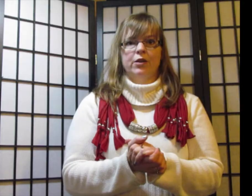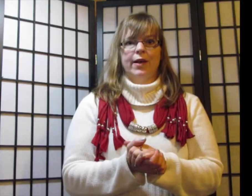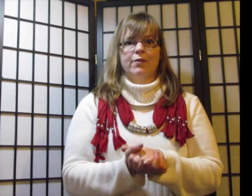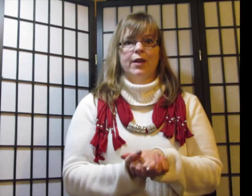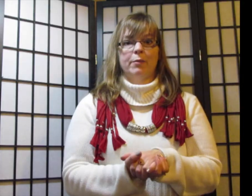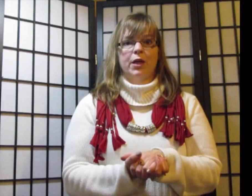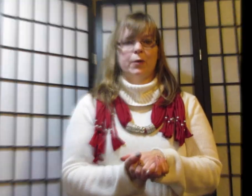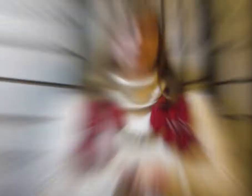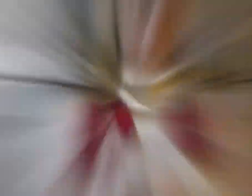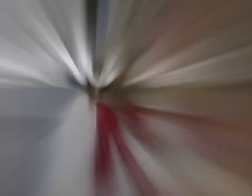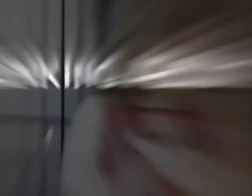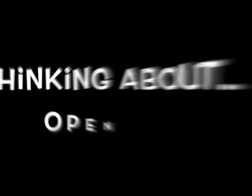have to let me know.